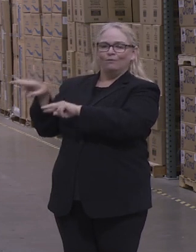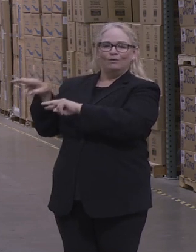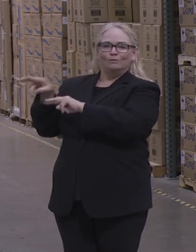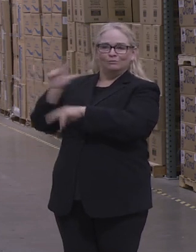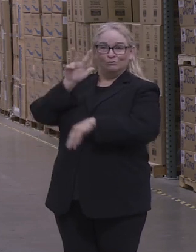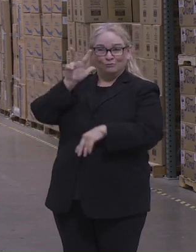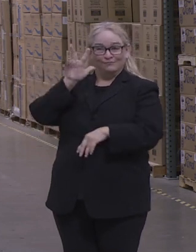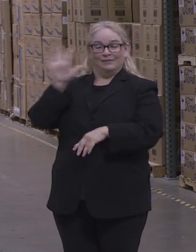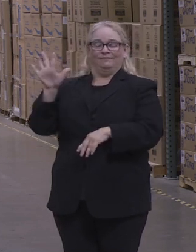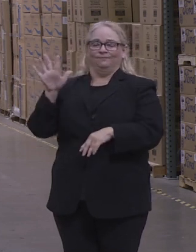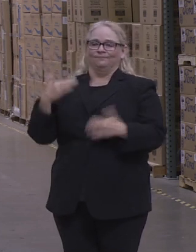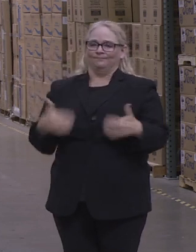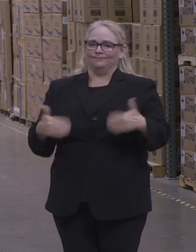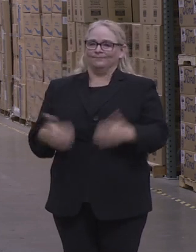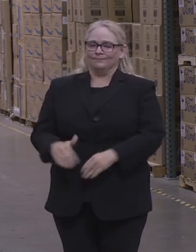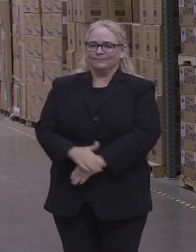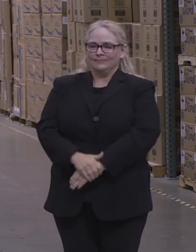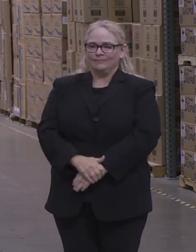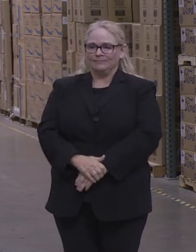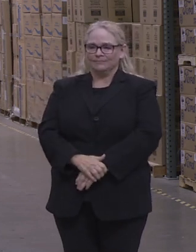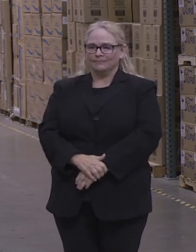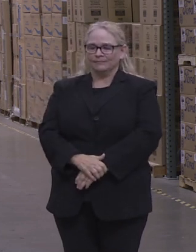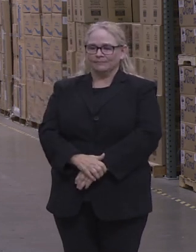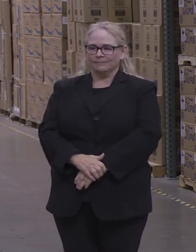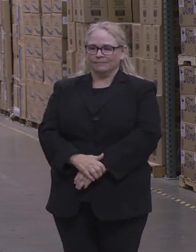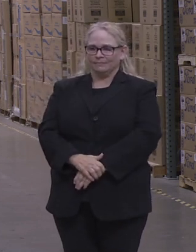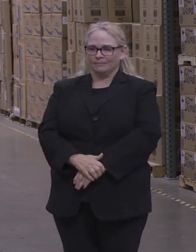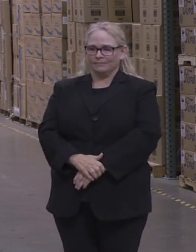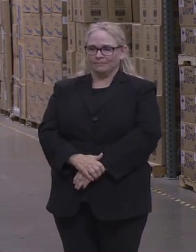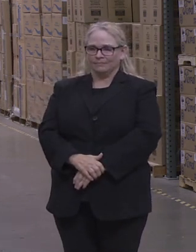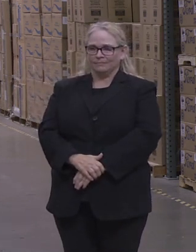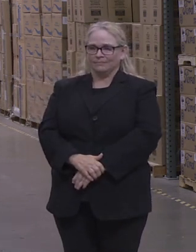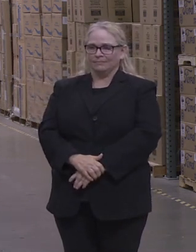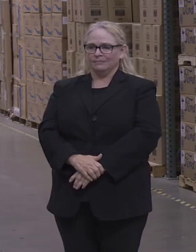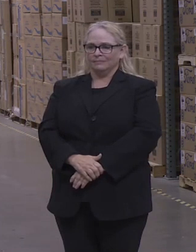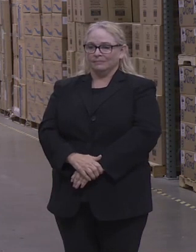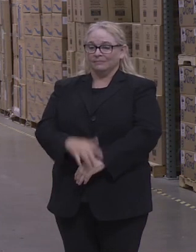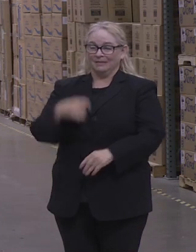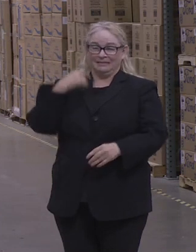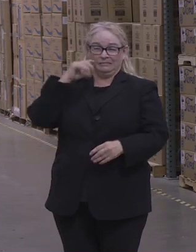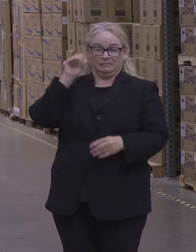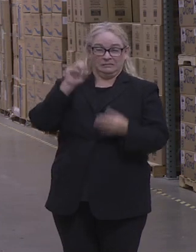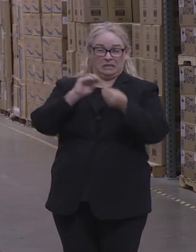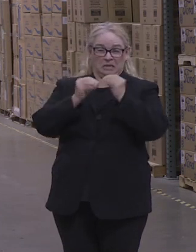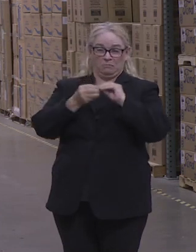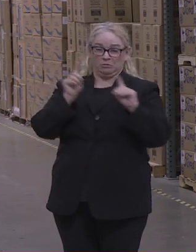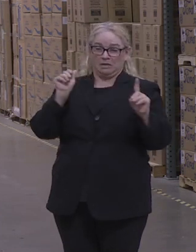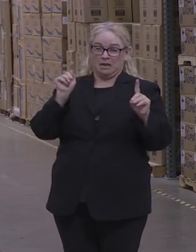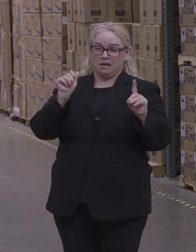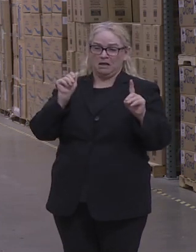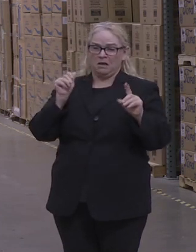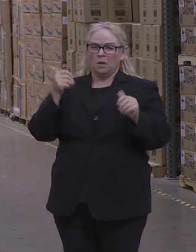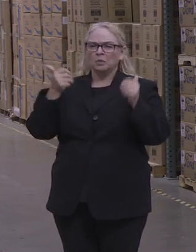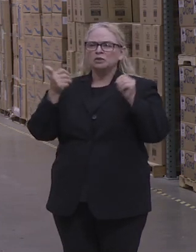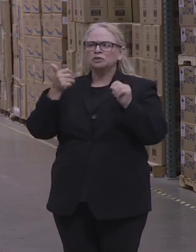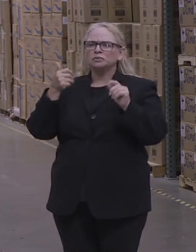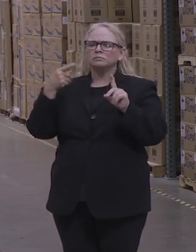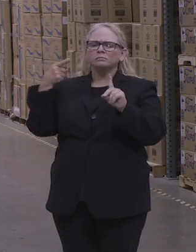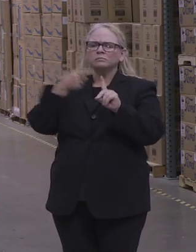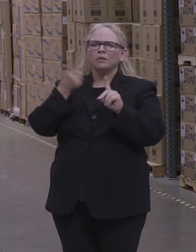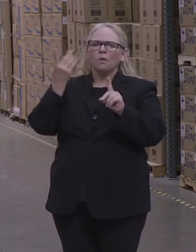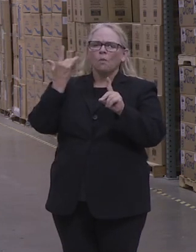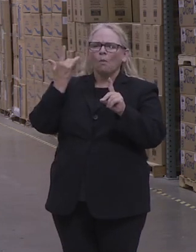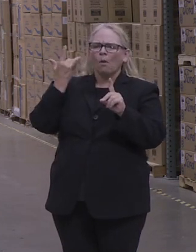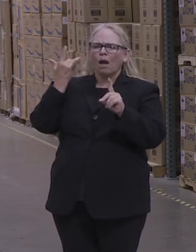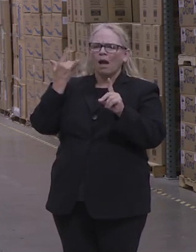again, none of these numbers in and of themselves mark a distinction from our approach and